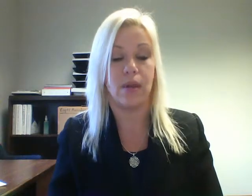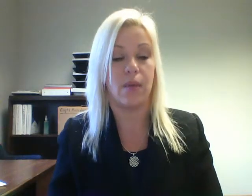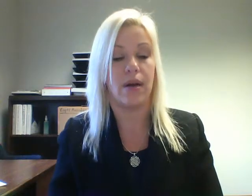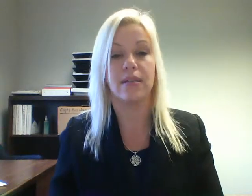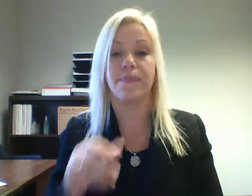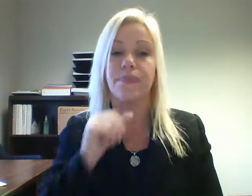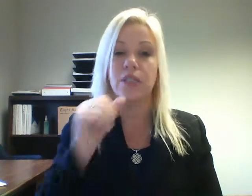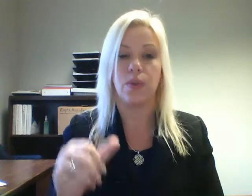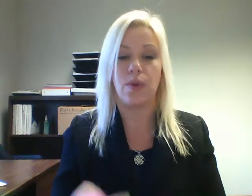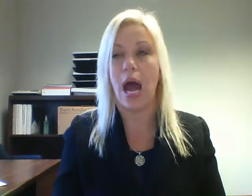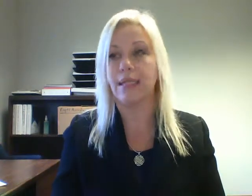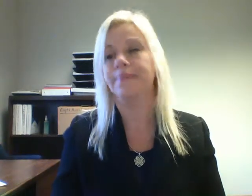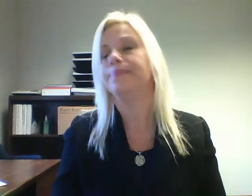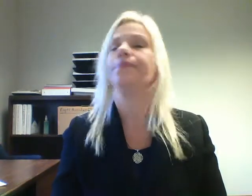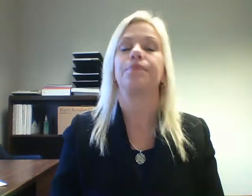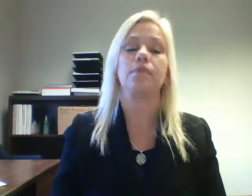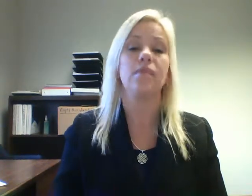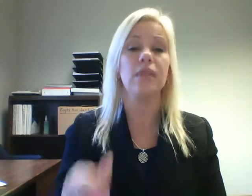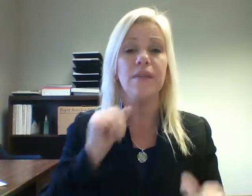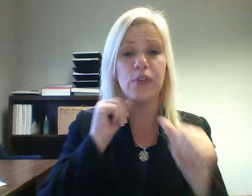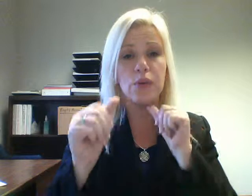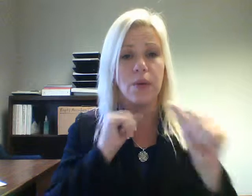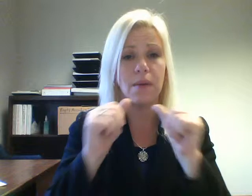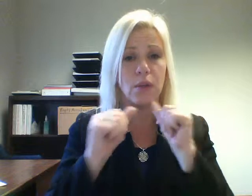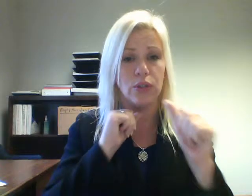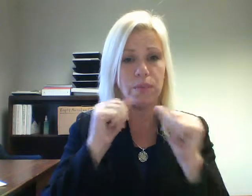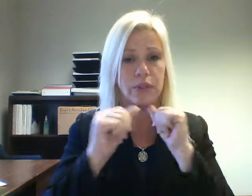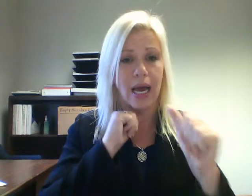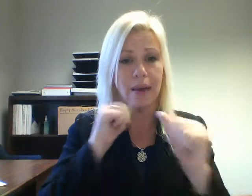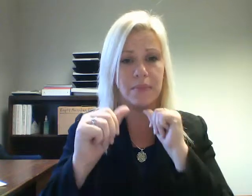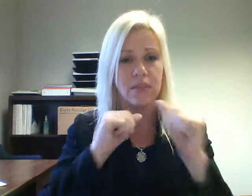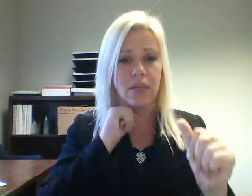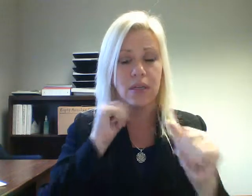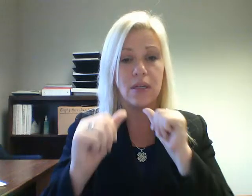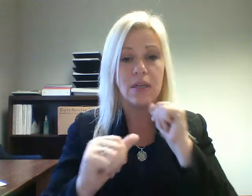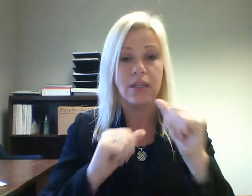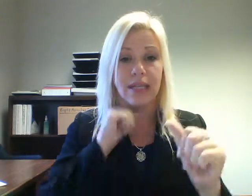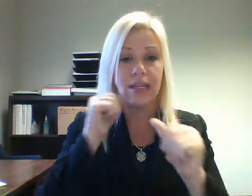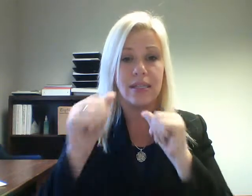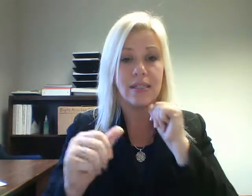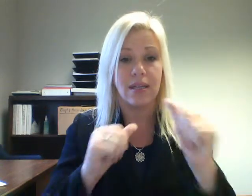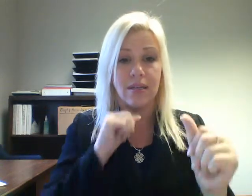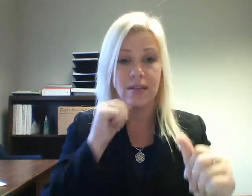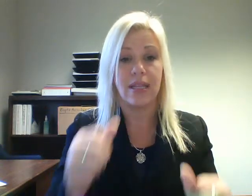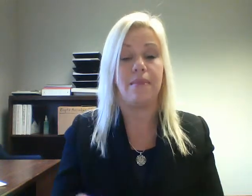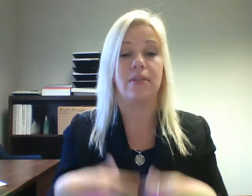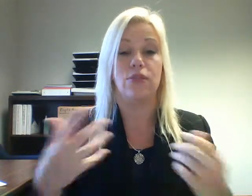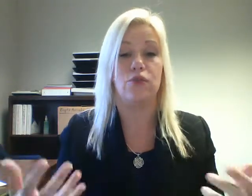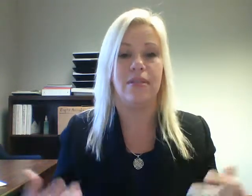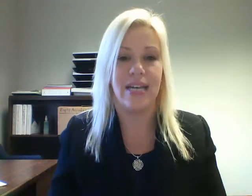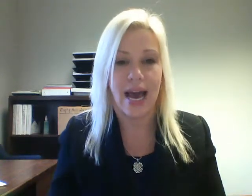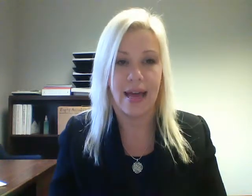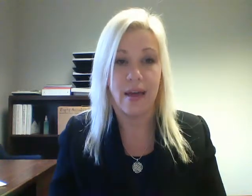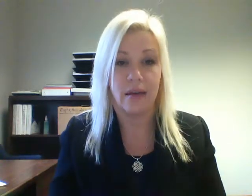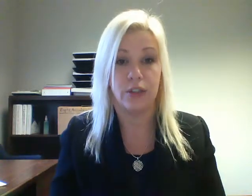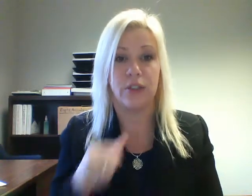what it is. So not. If you do it multiple times like this, that means to deny. Because you're saying